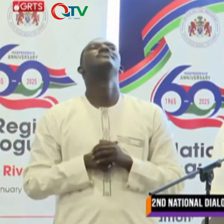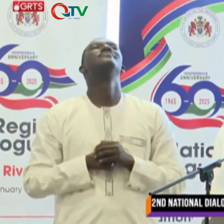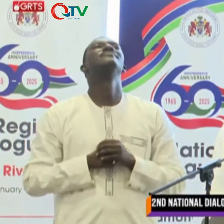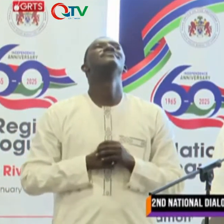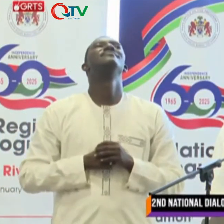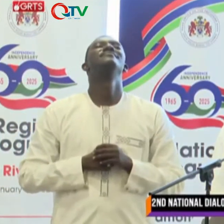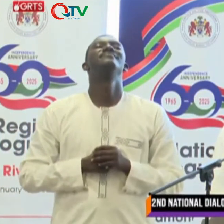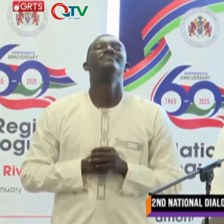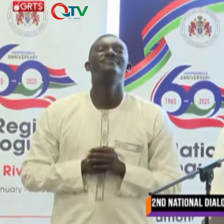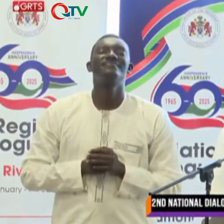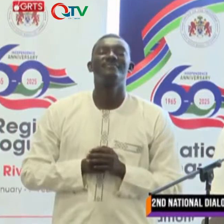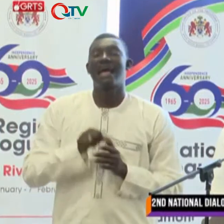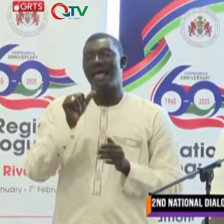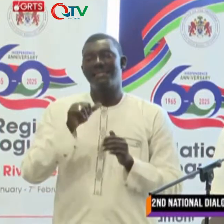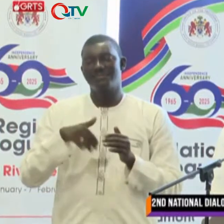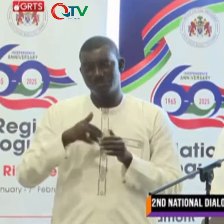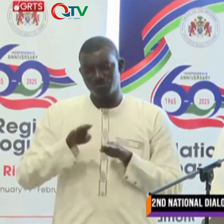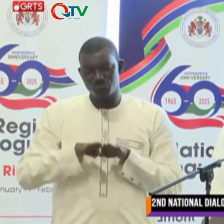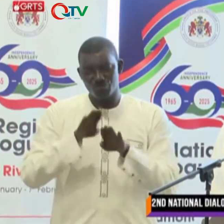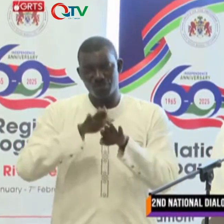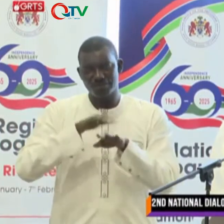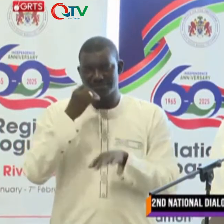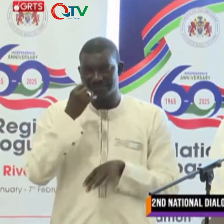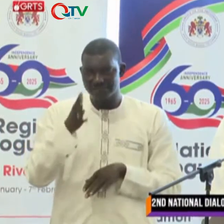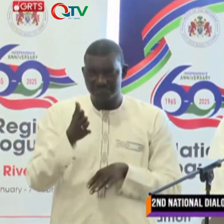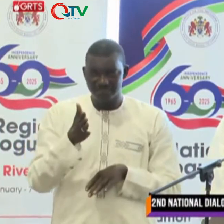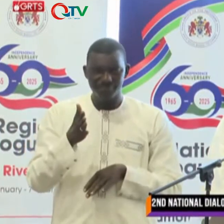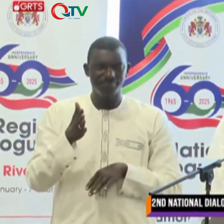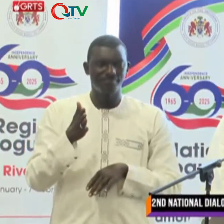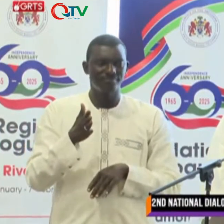And he went on to say that